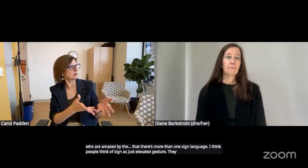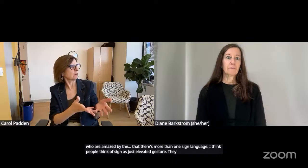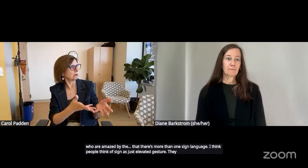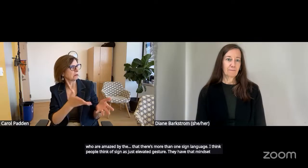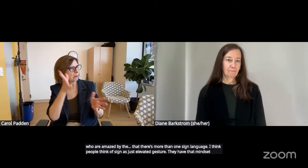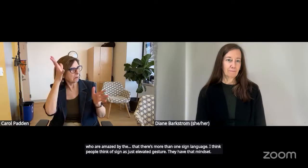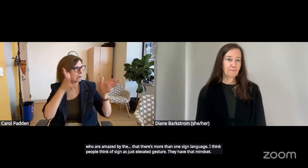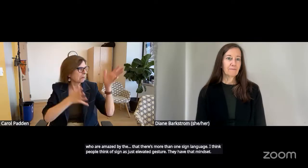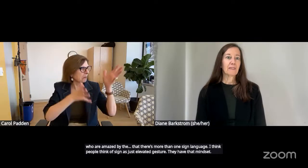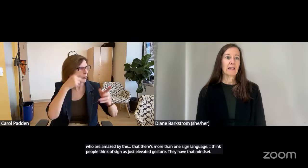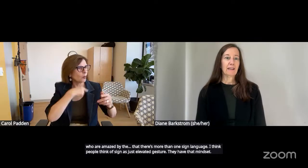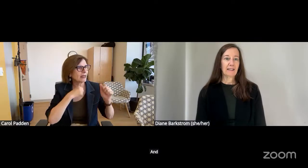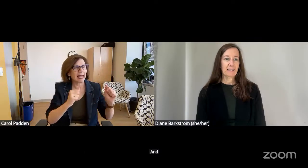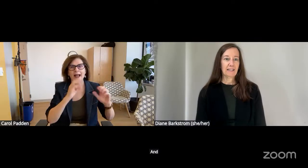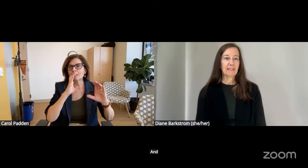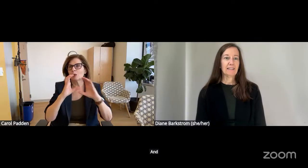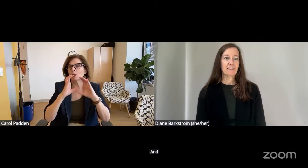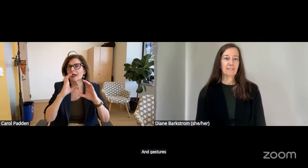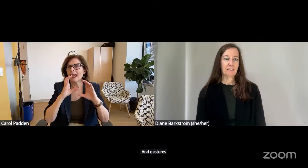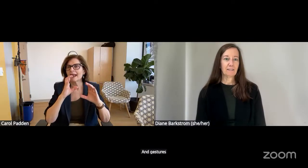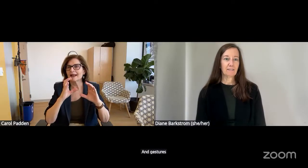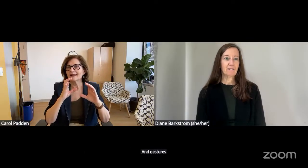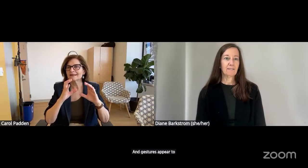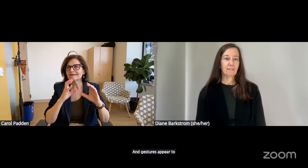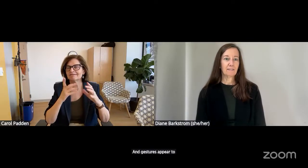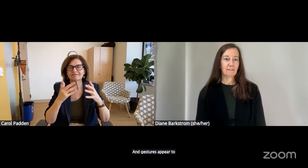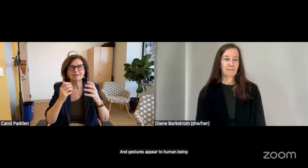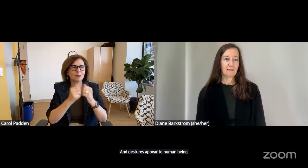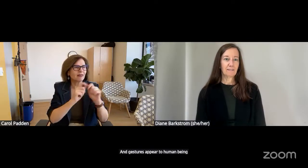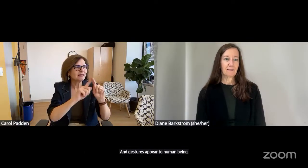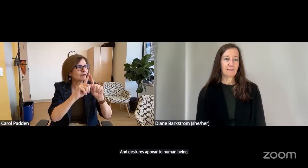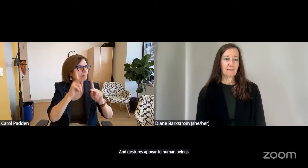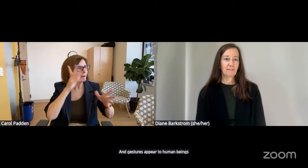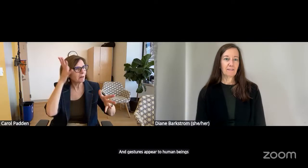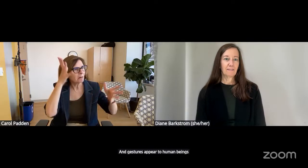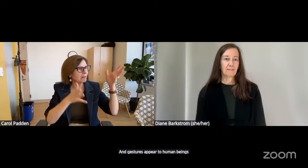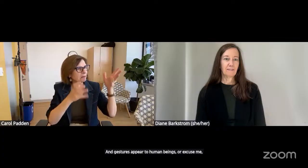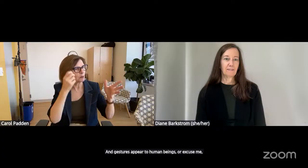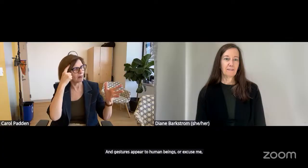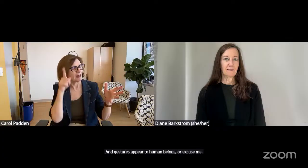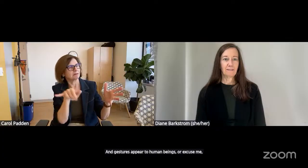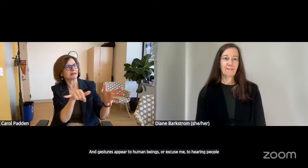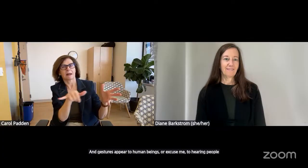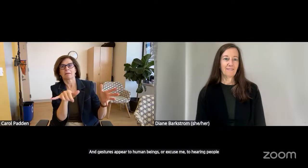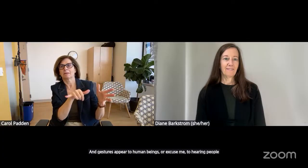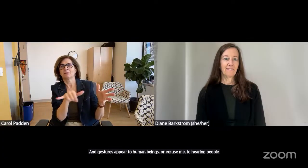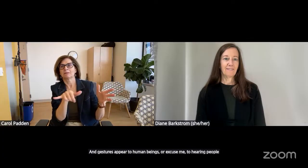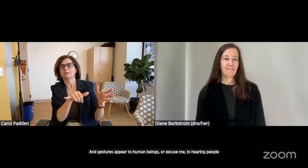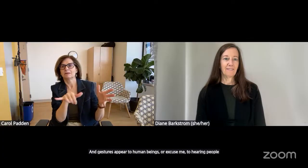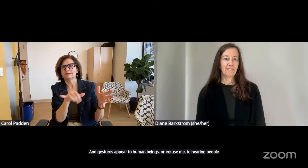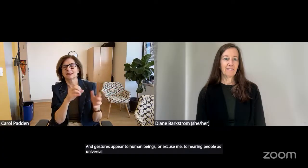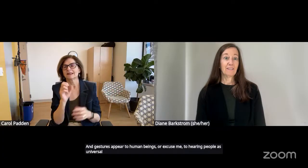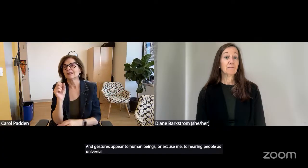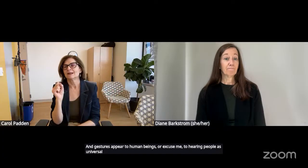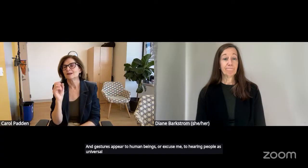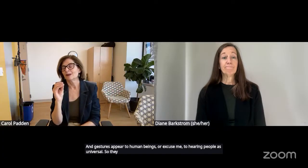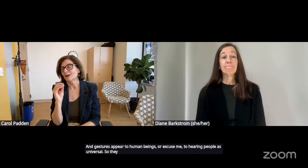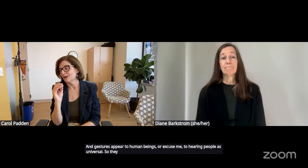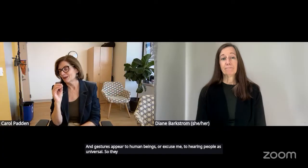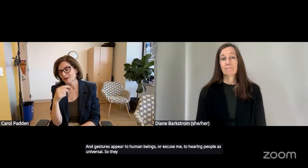mindset. And gestures appear to human beings, or excuse me, to hearing people as universal. So they think that if it's just an